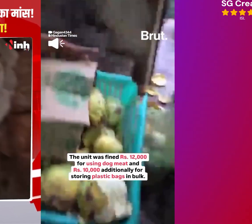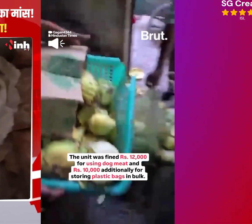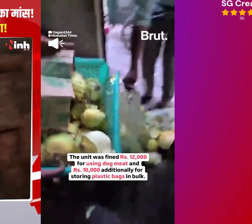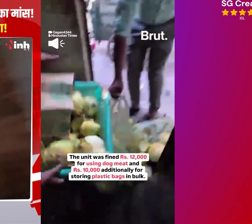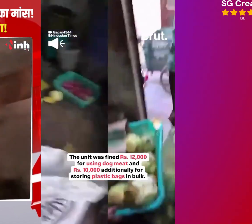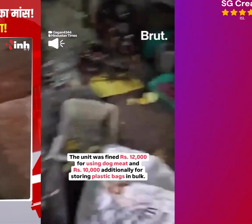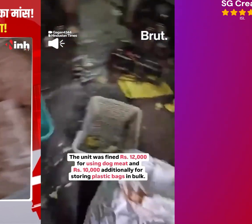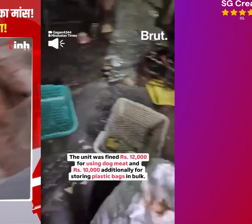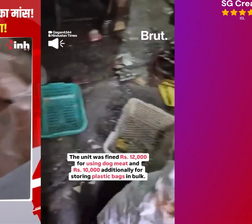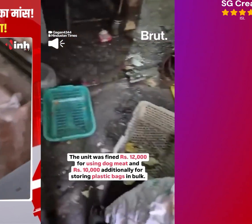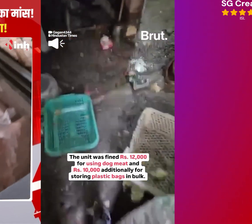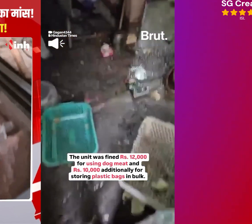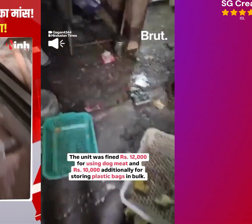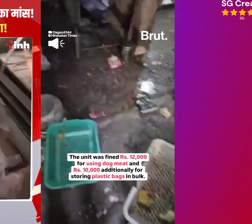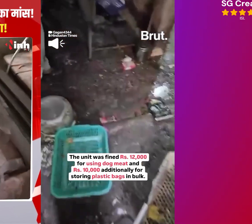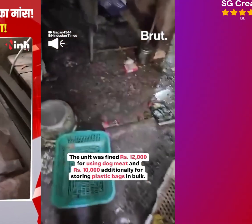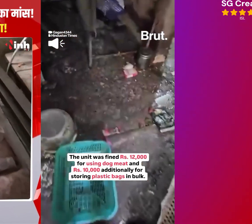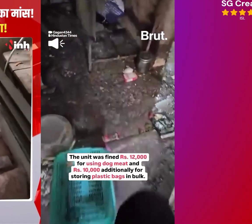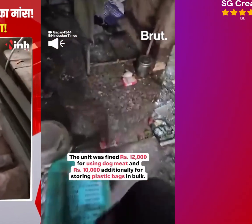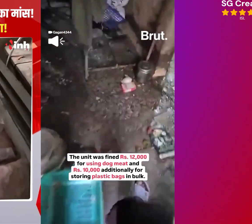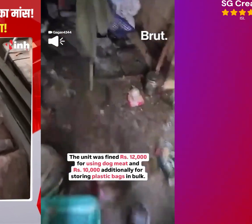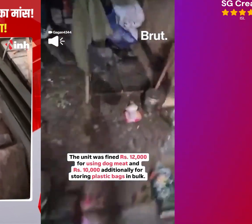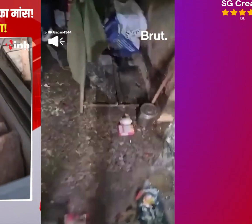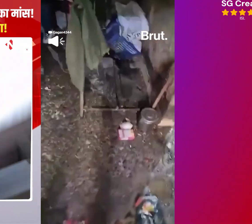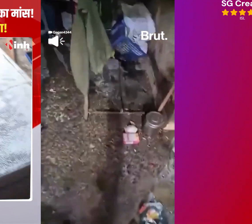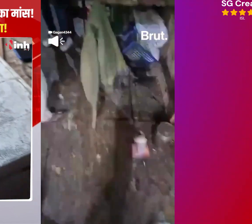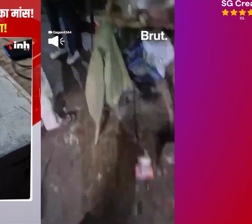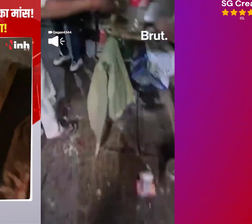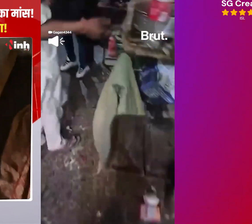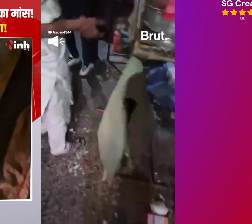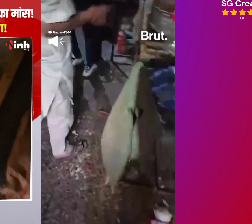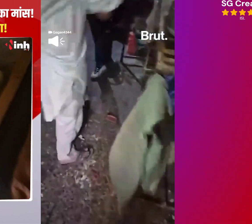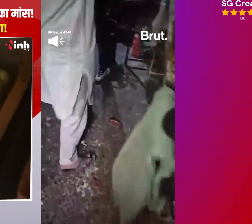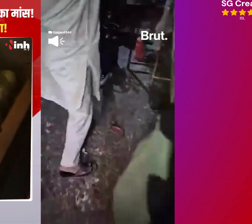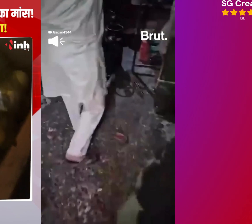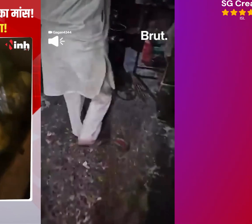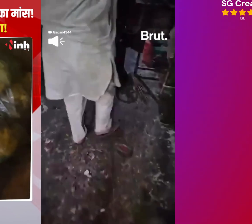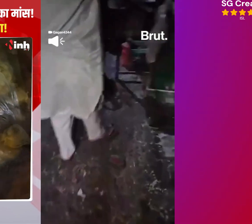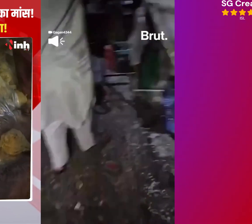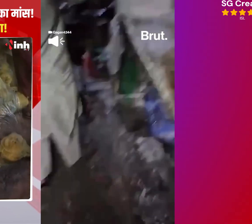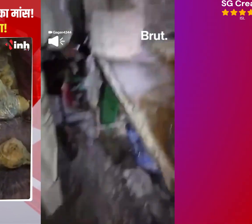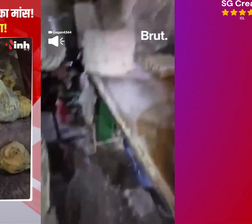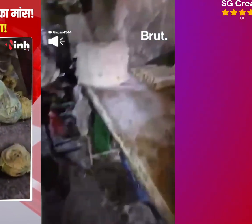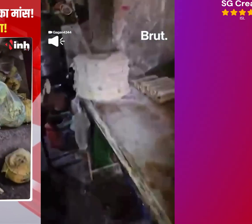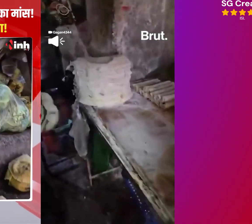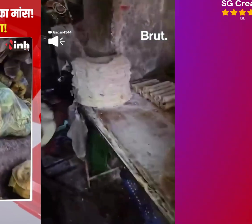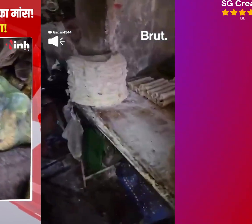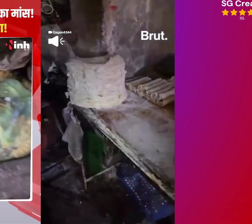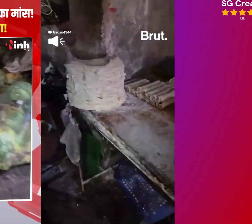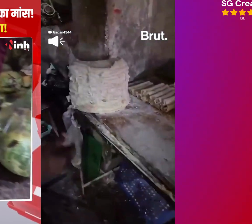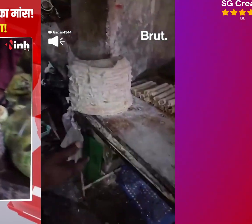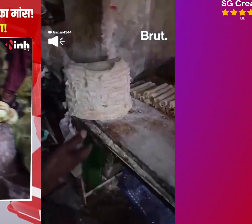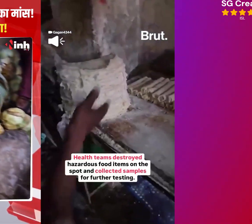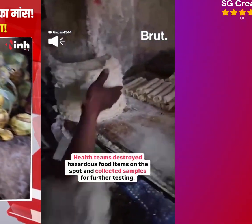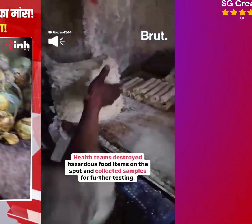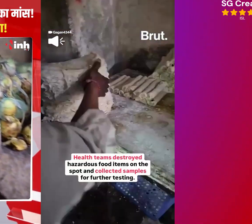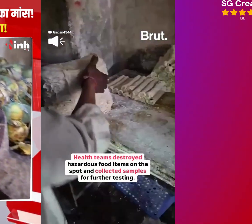the priority is protecting public health. Health risks associated with street food. This incident highlights